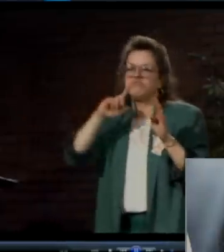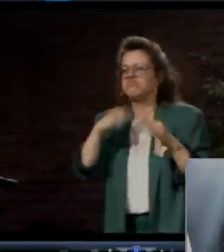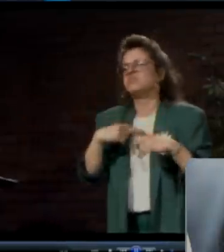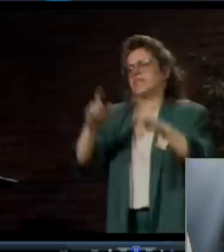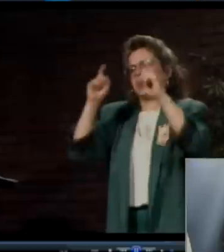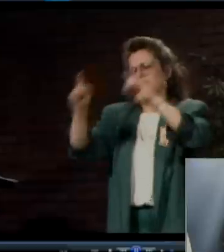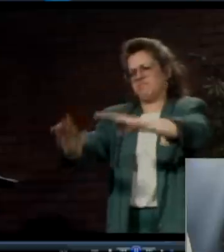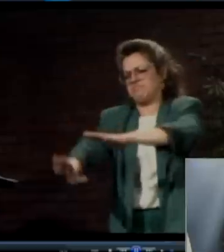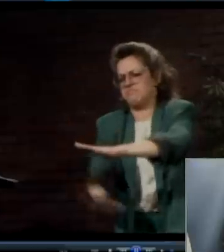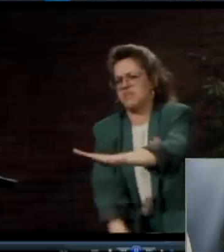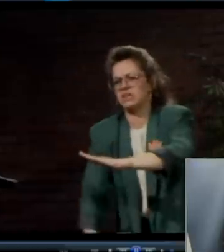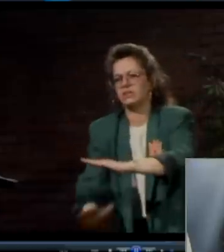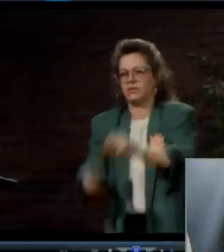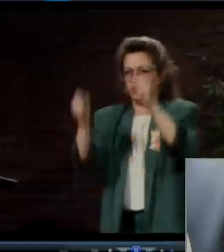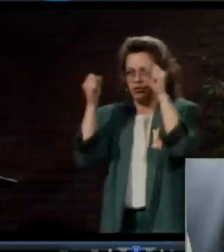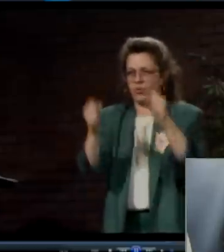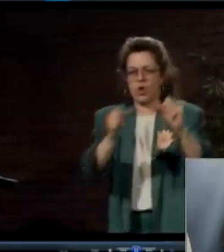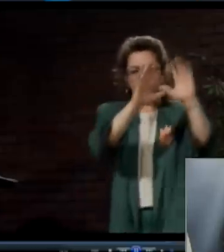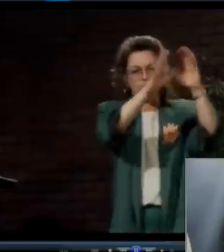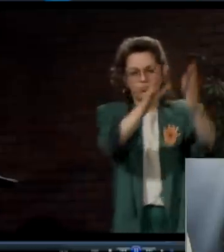And there's subgroups